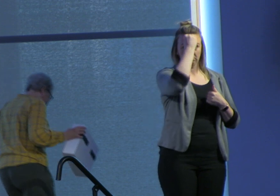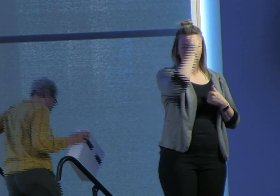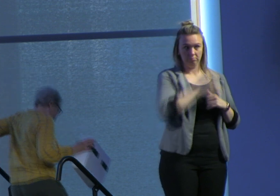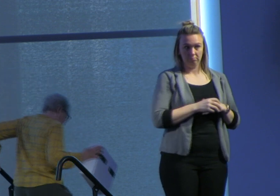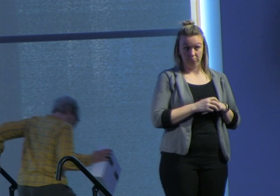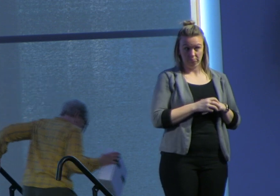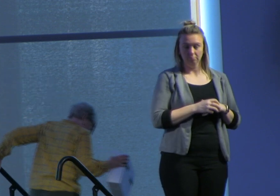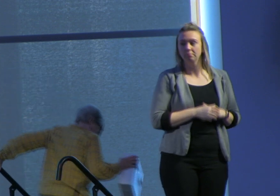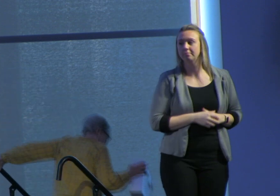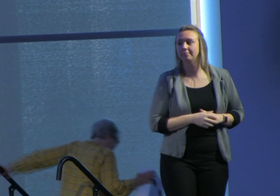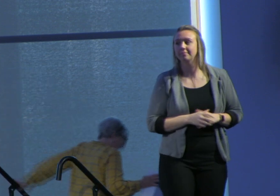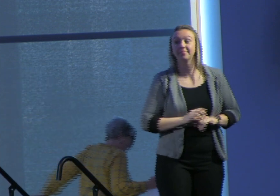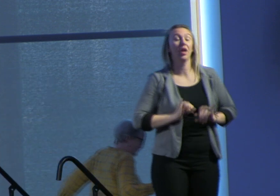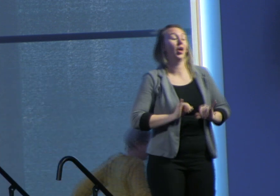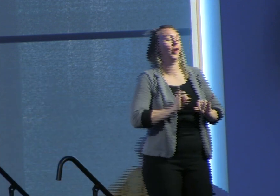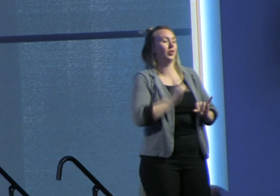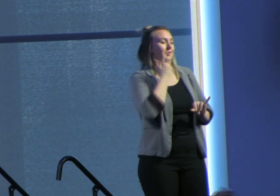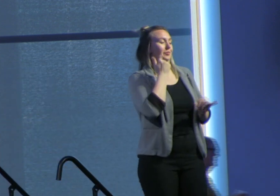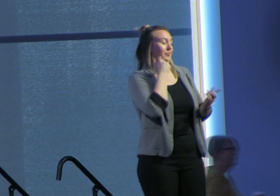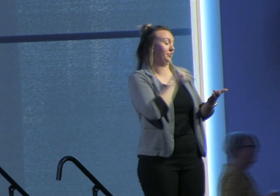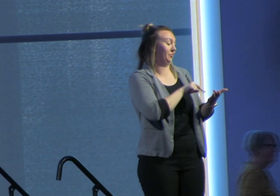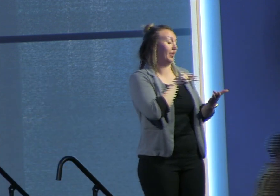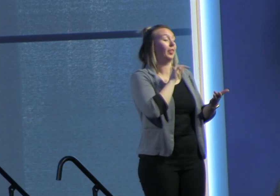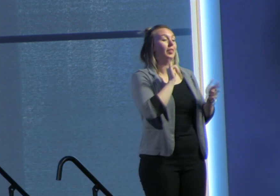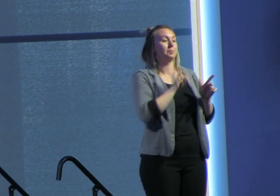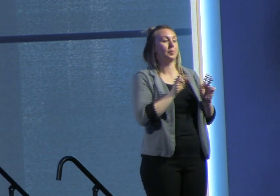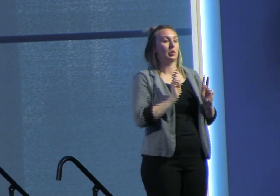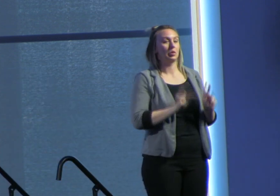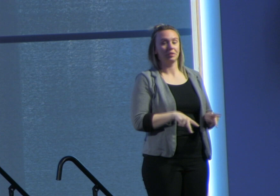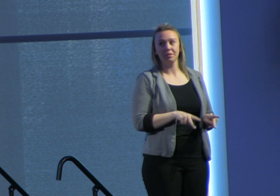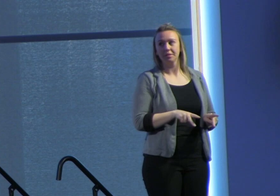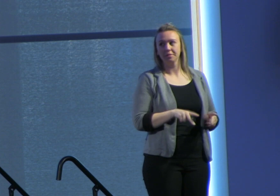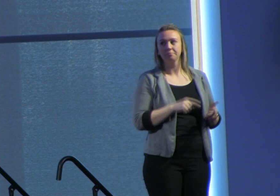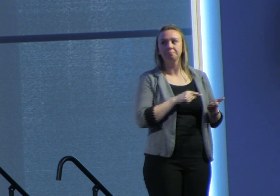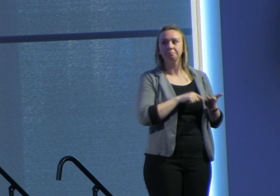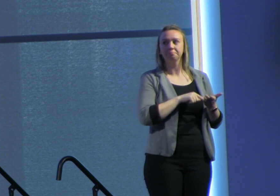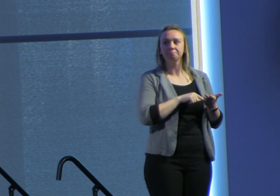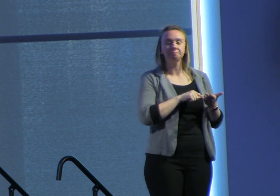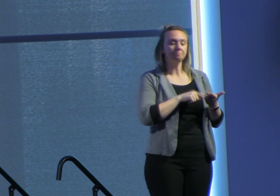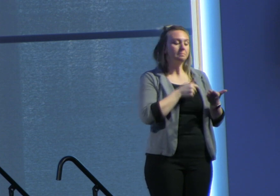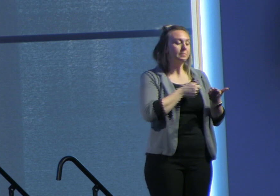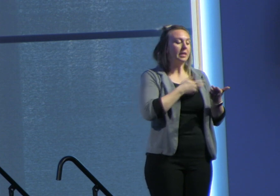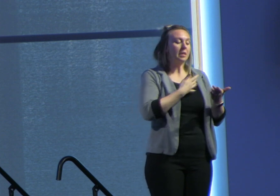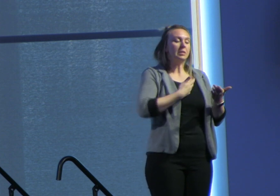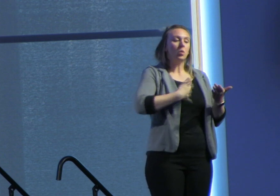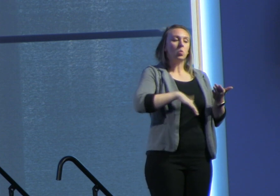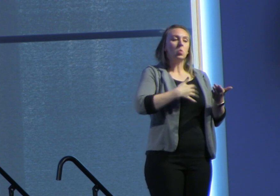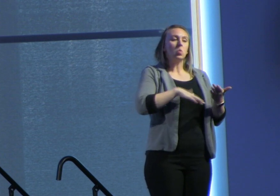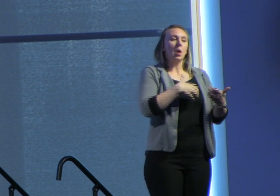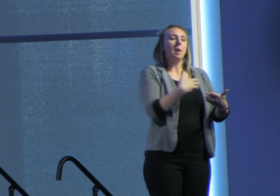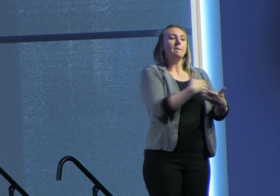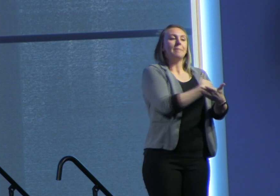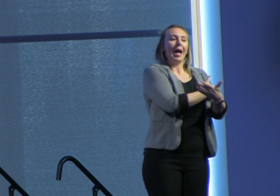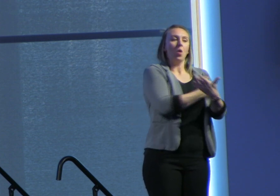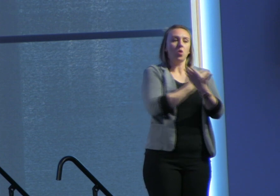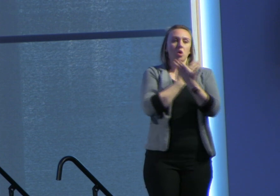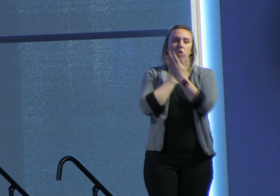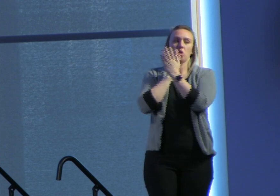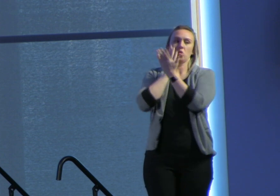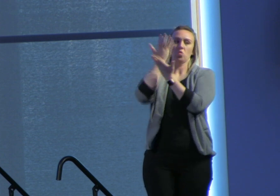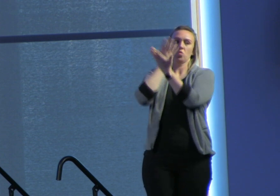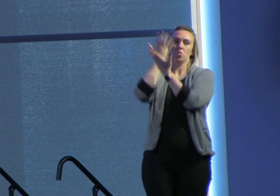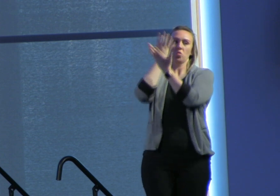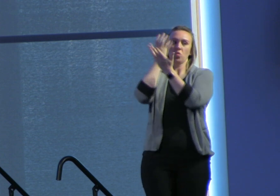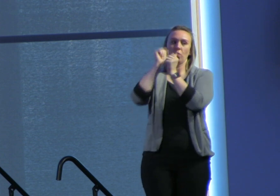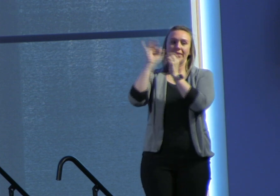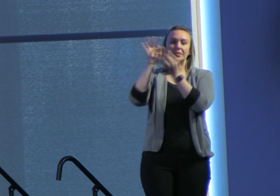Oh, this person has a lot of power with the spirits. We're going to actually meet her a little later